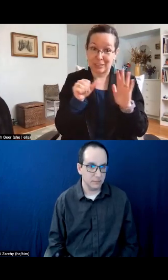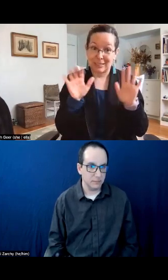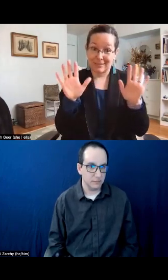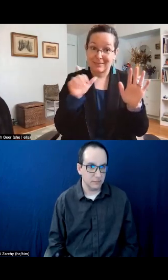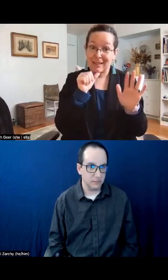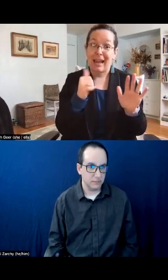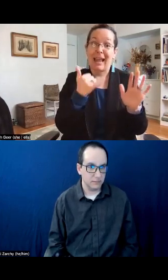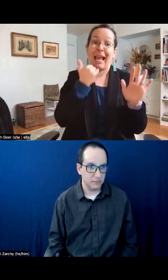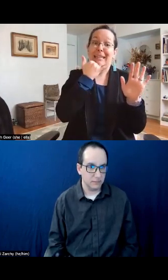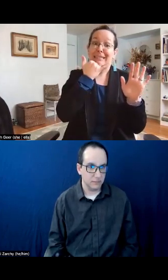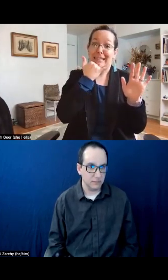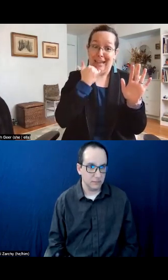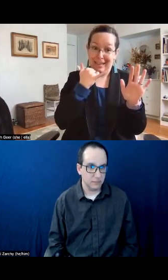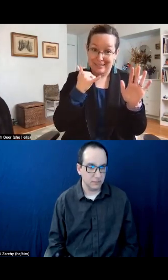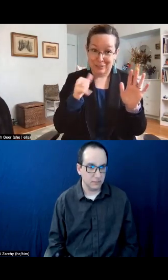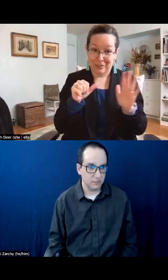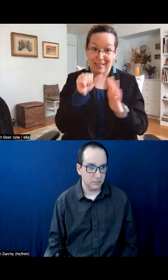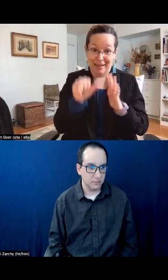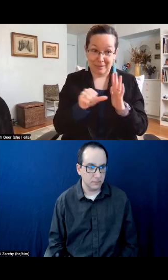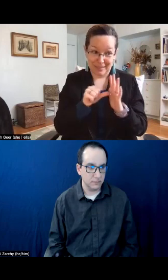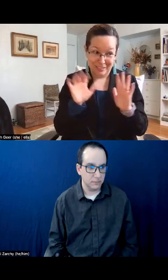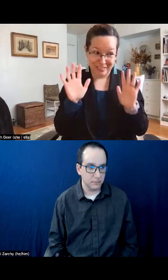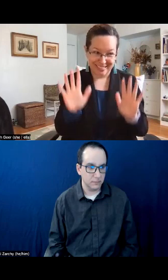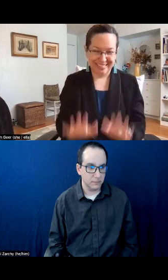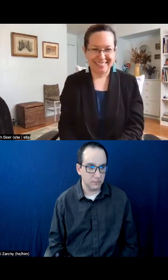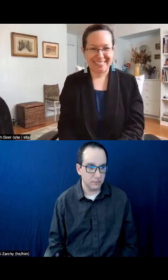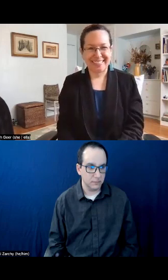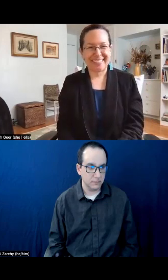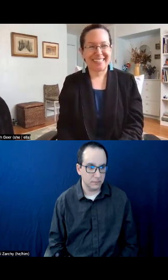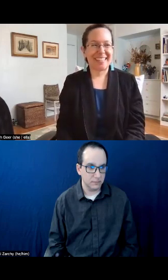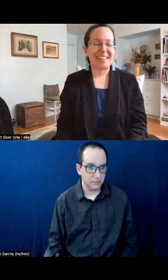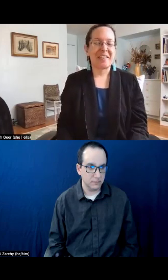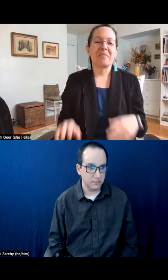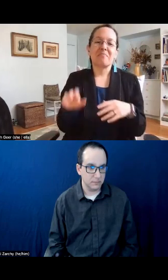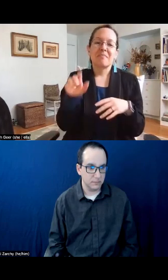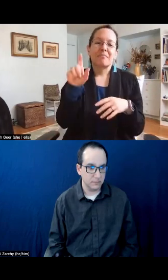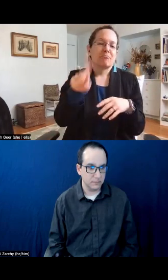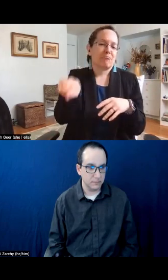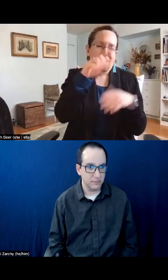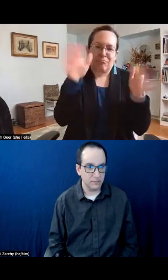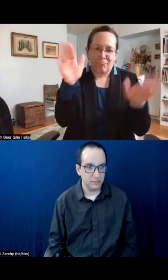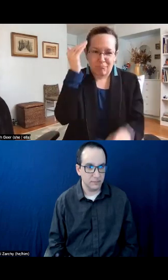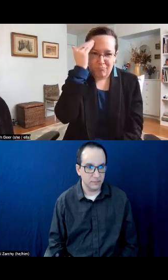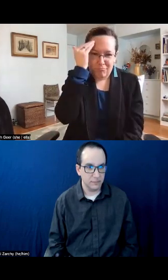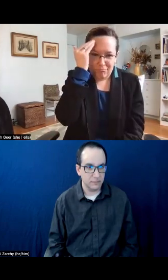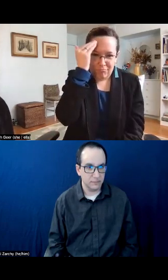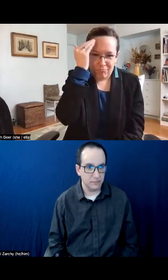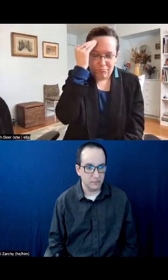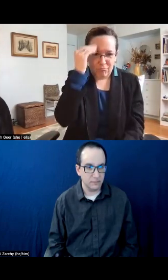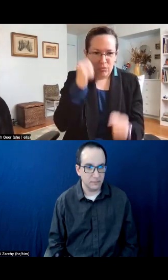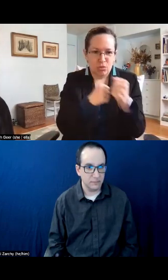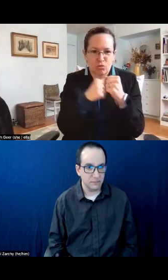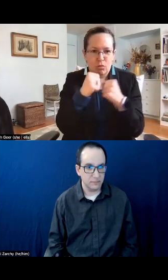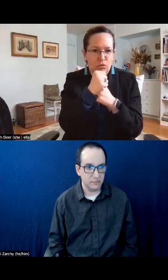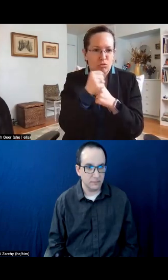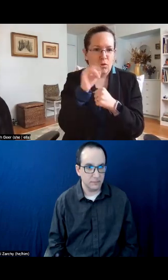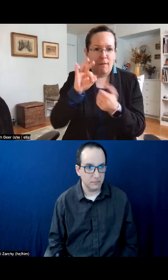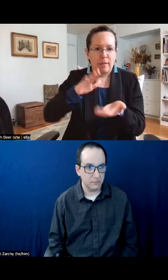There, now, the animation is here for this slide with a purpose. Trust me, it's not accidental like with our table of